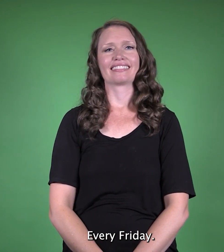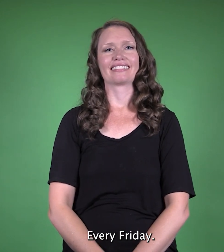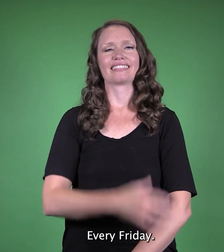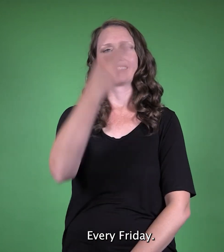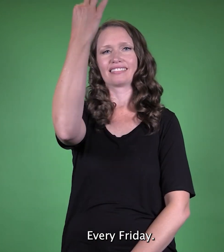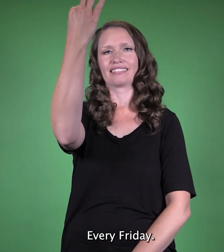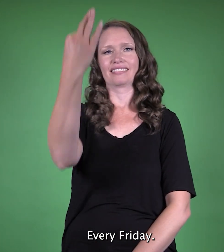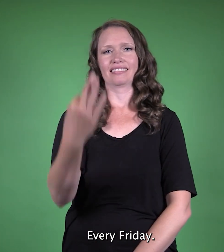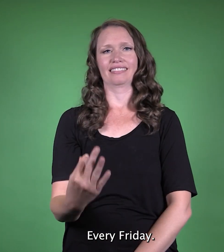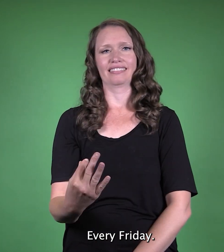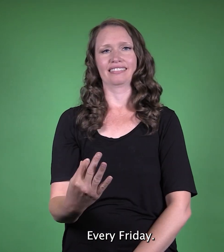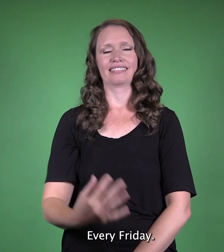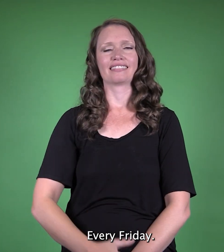Every Friday.